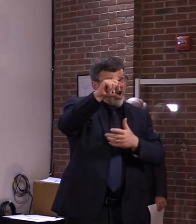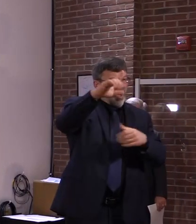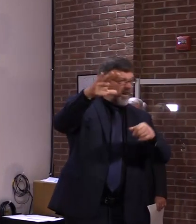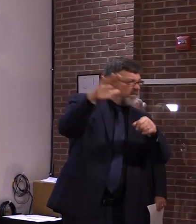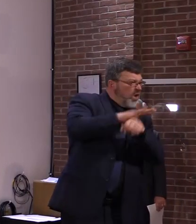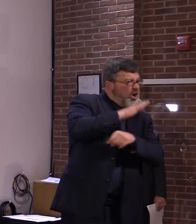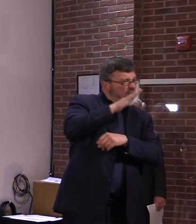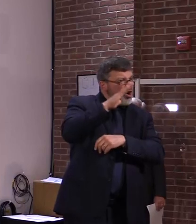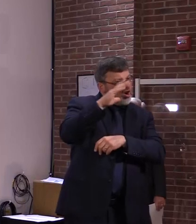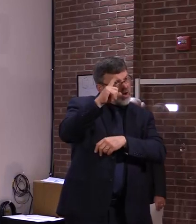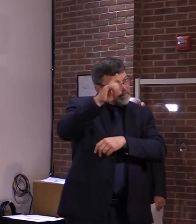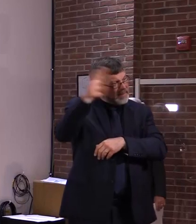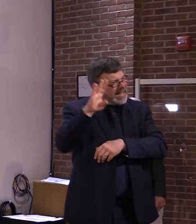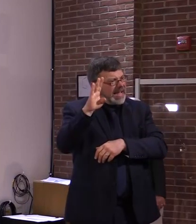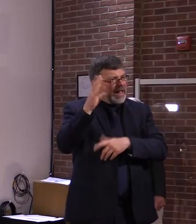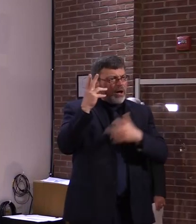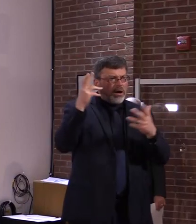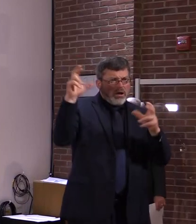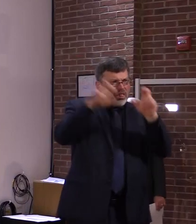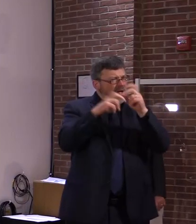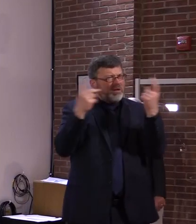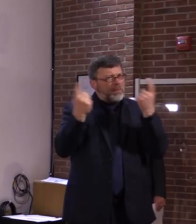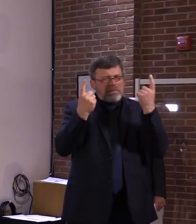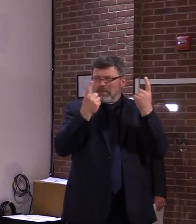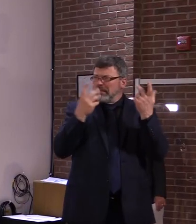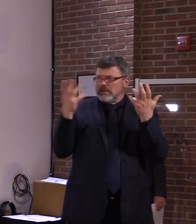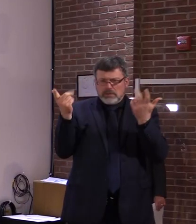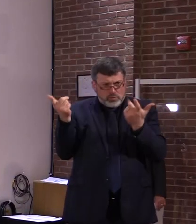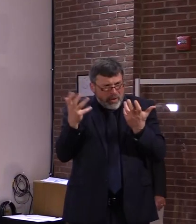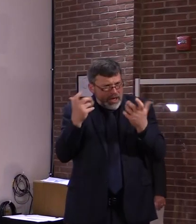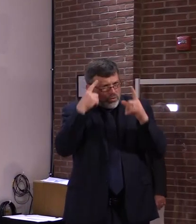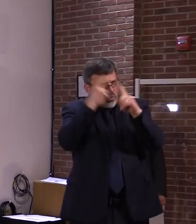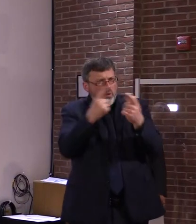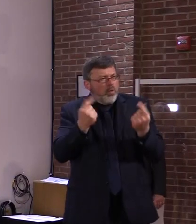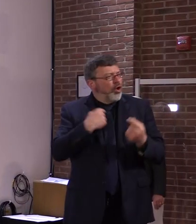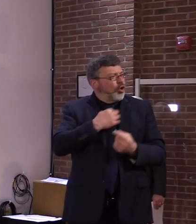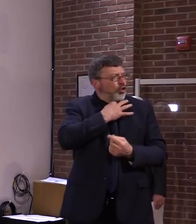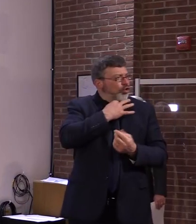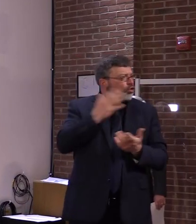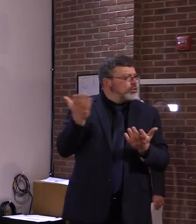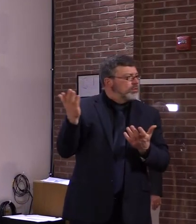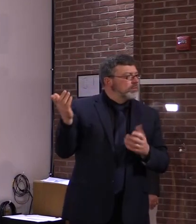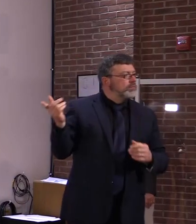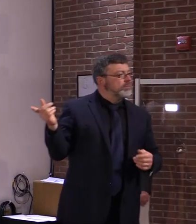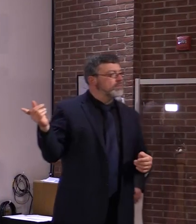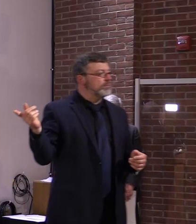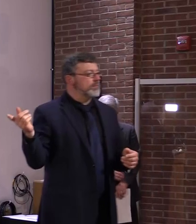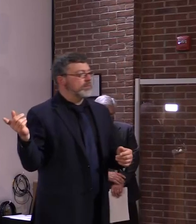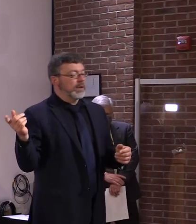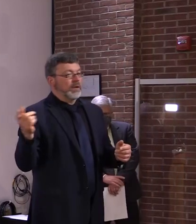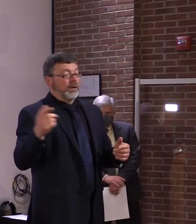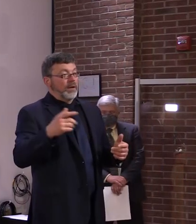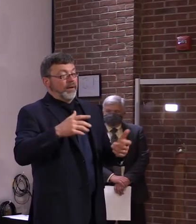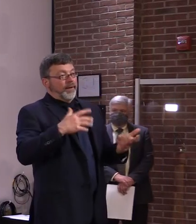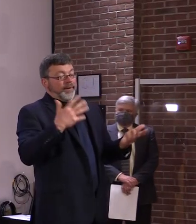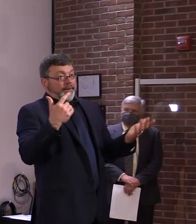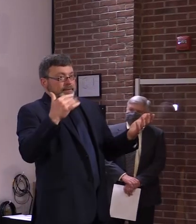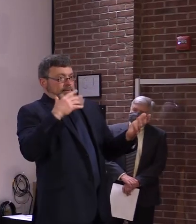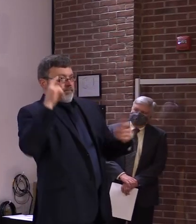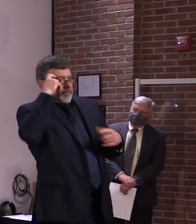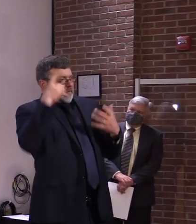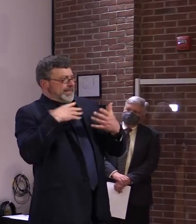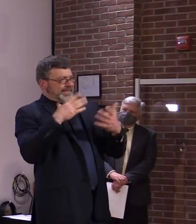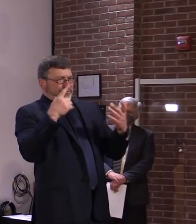don't, I'm not understanding where the confusion is. I think I've been quite clear with the legislature as well as leadership within